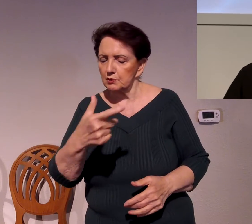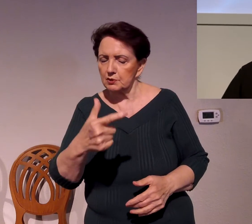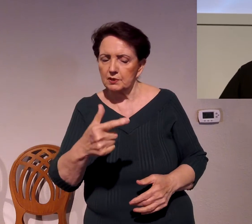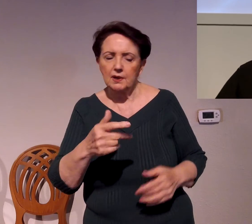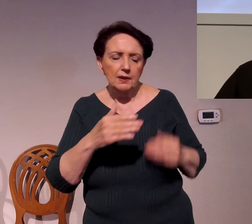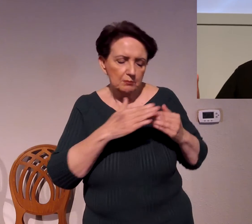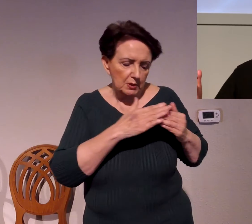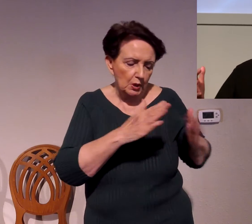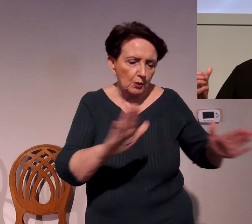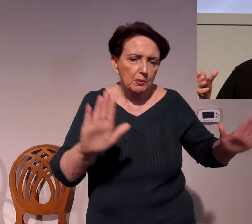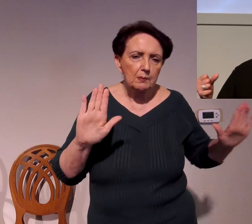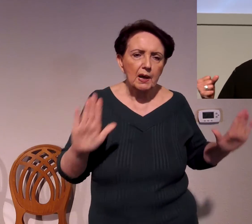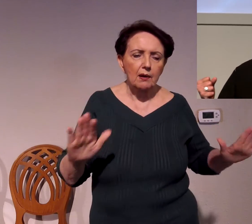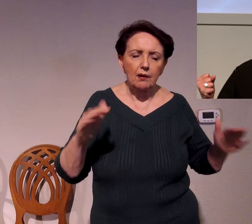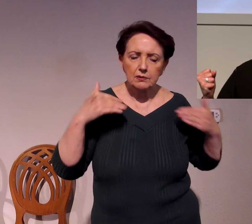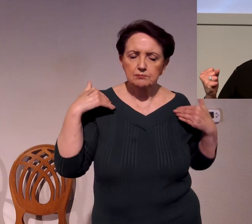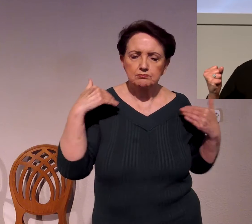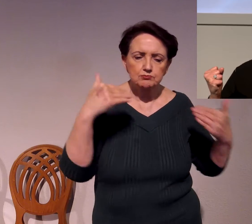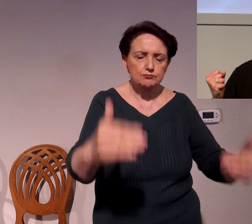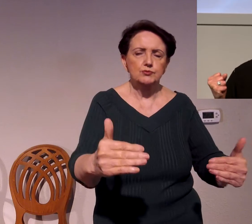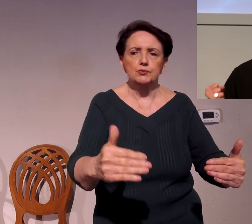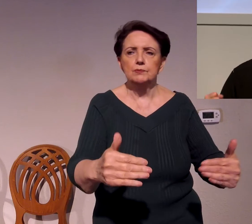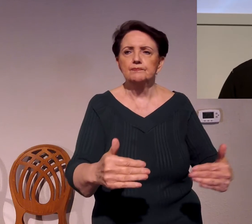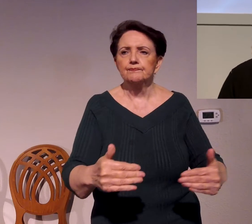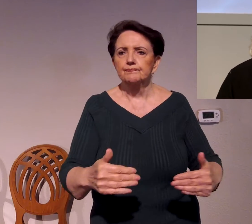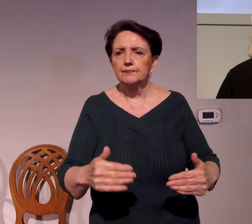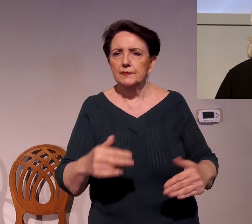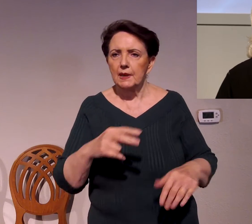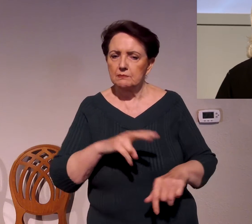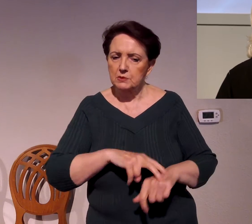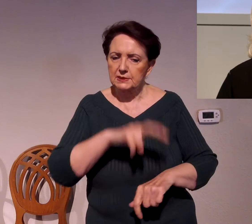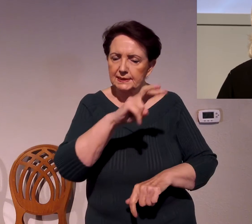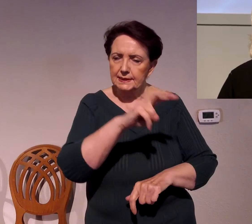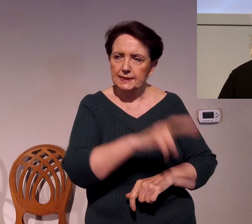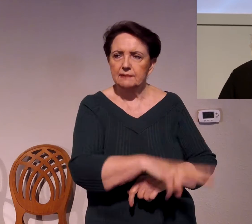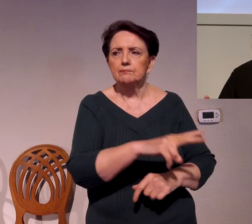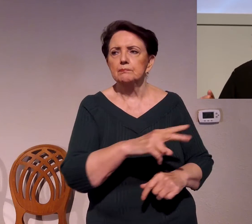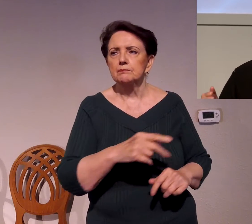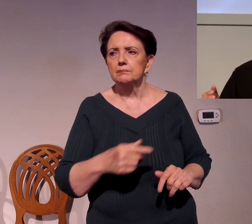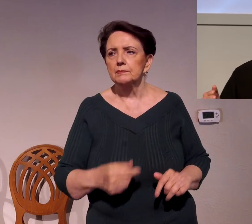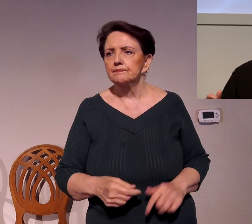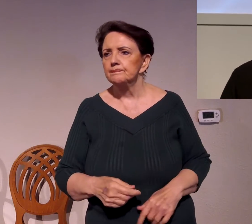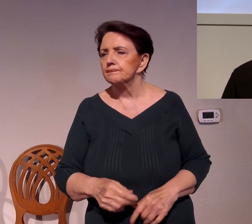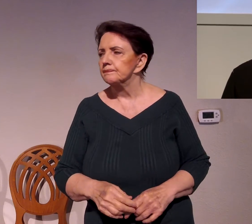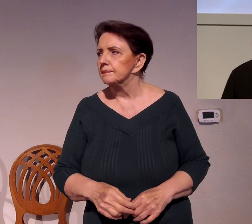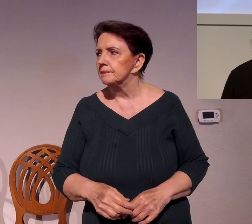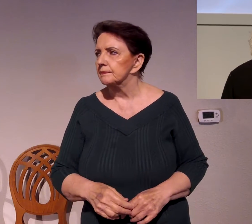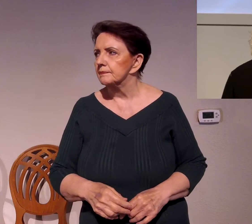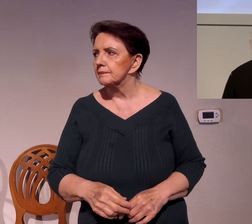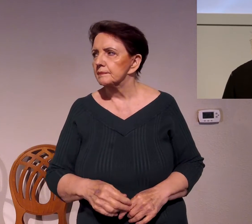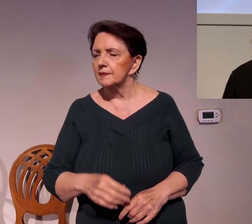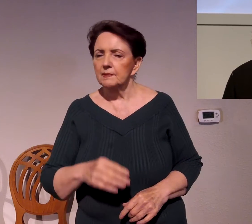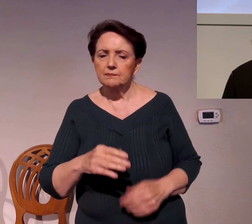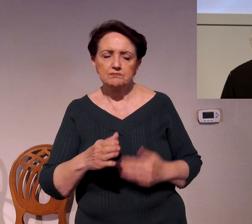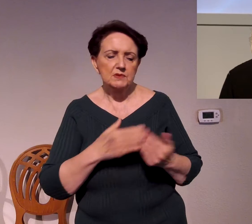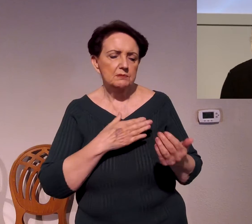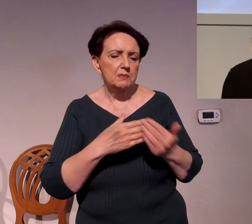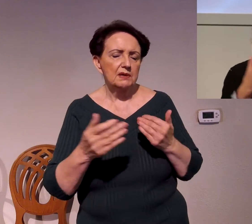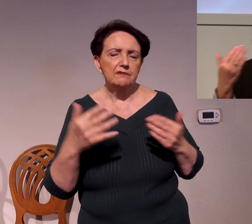to be out here. I'm going to, by God, I'm going to be that, no matter how scary it